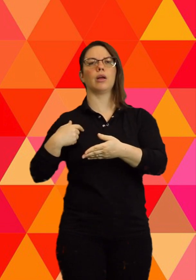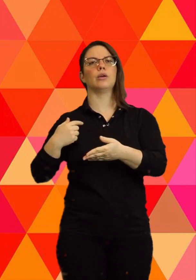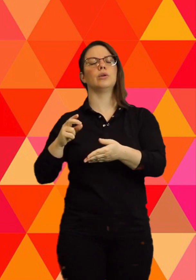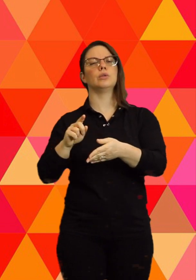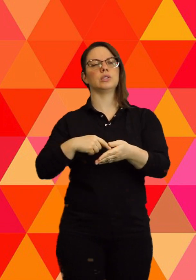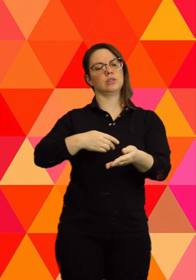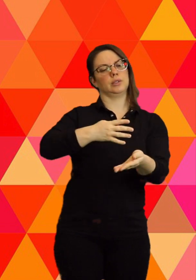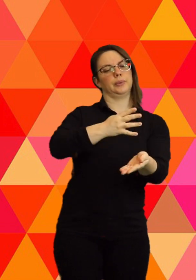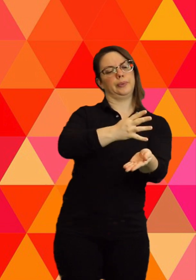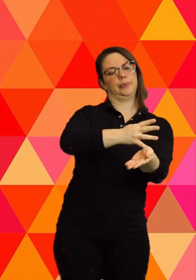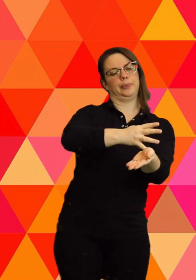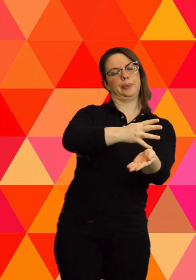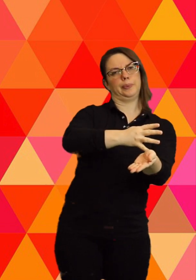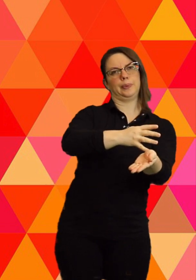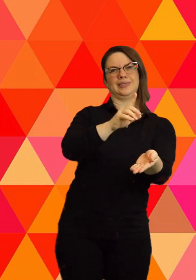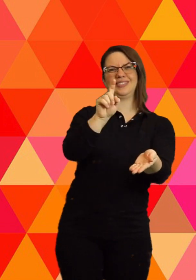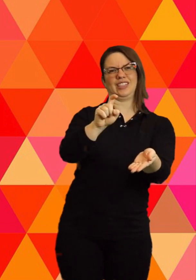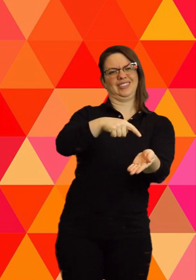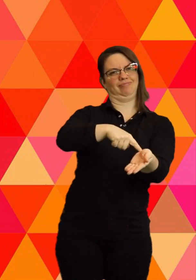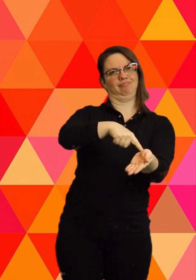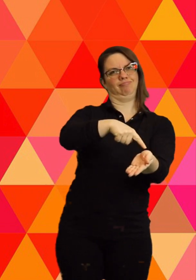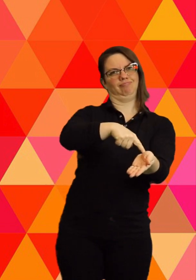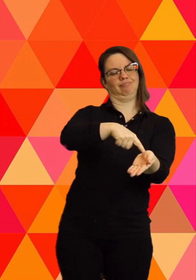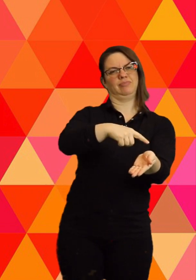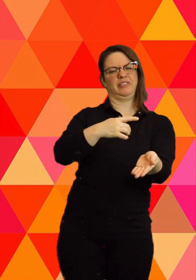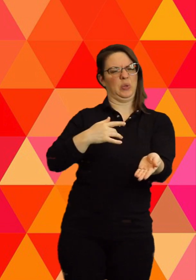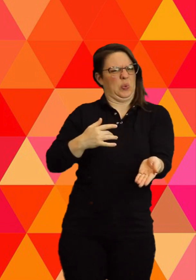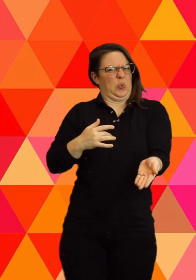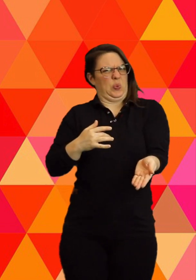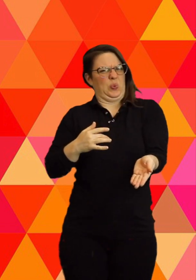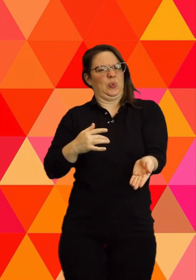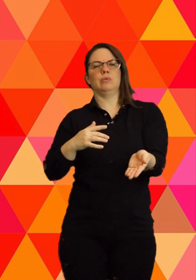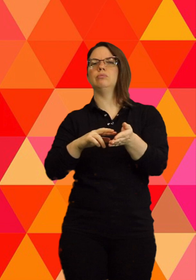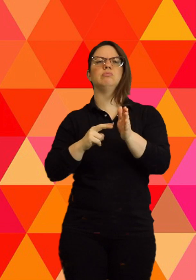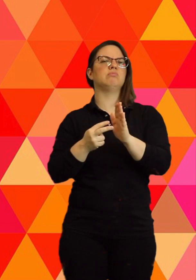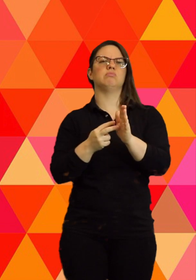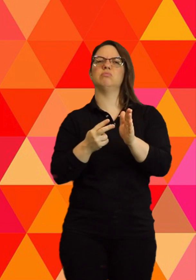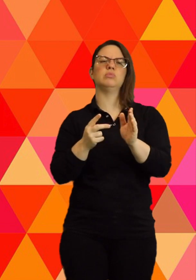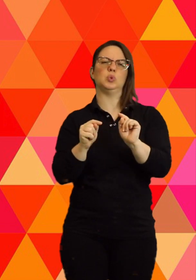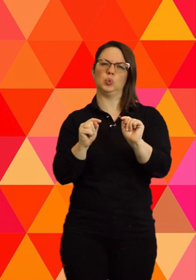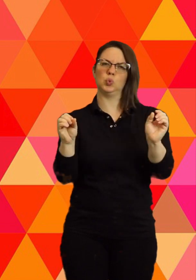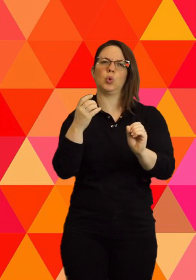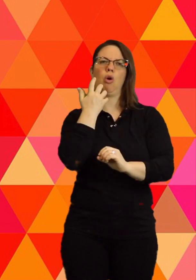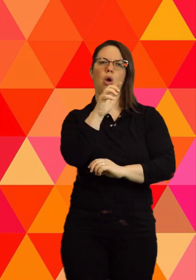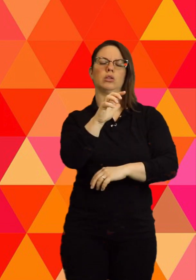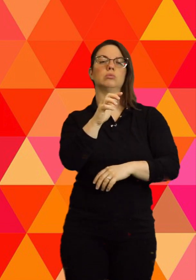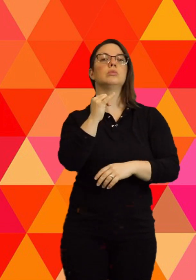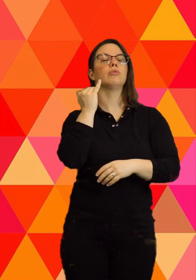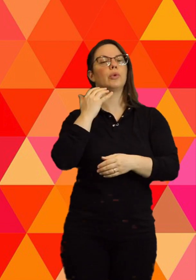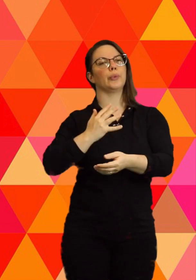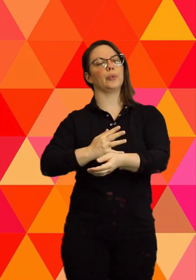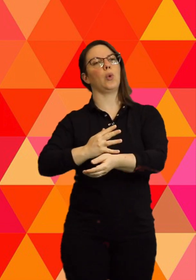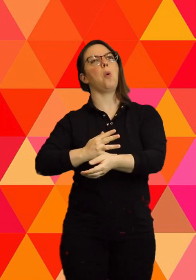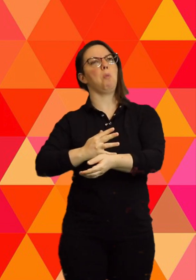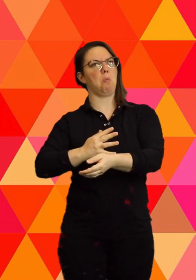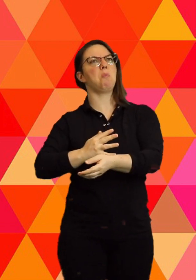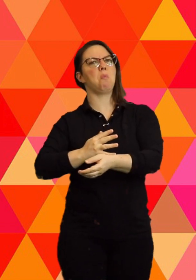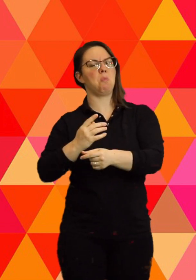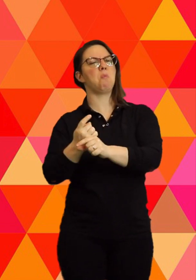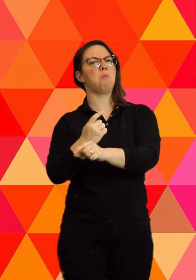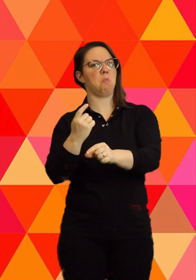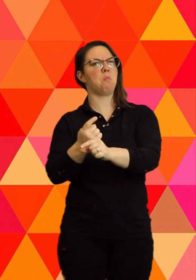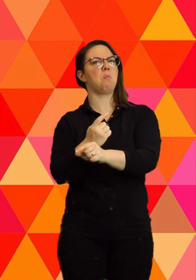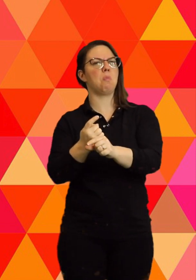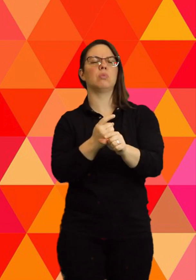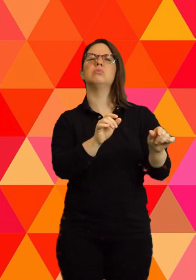If it's a little bit too hot for that, because of sensitive skin, it's too hot, but you want it warmer, just